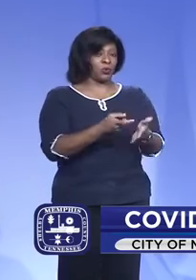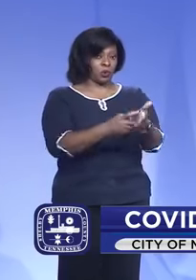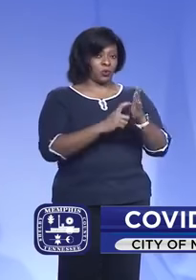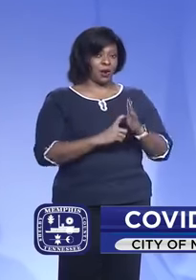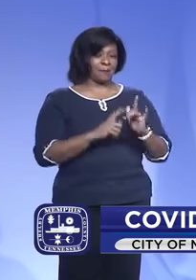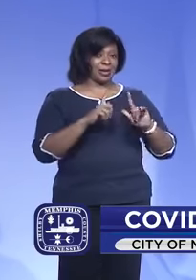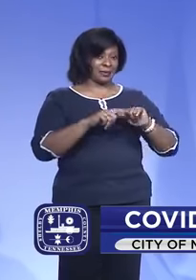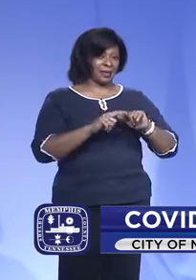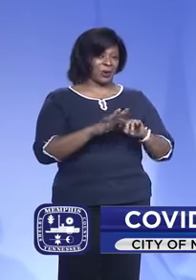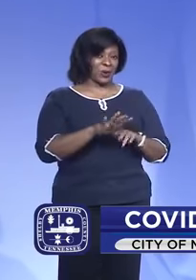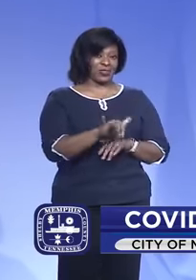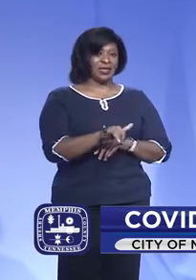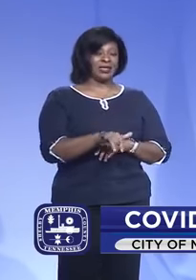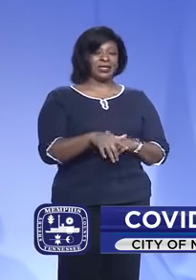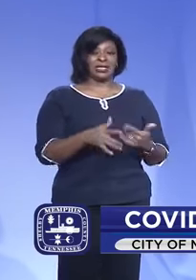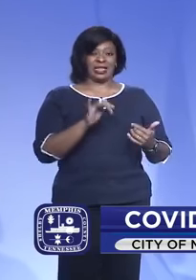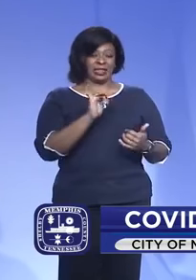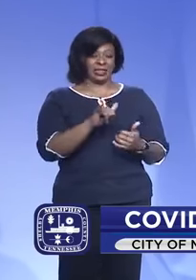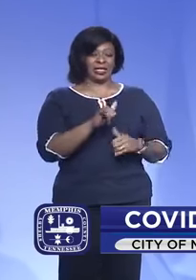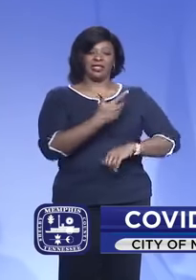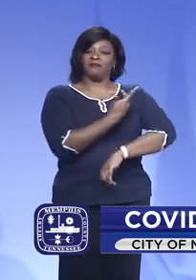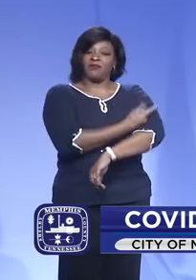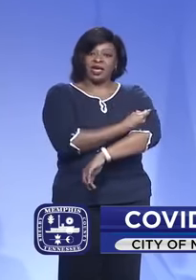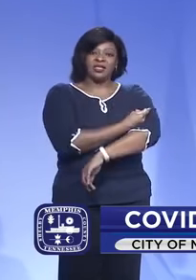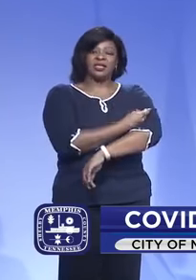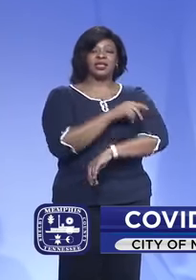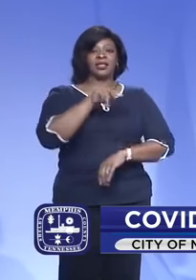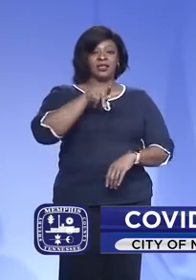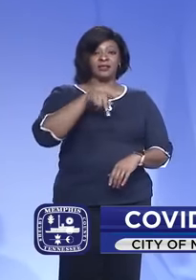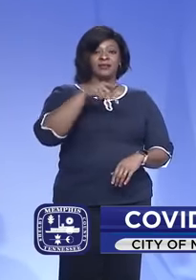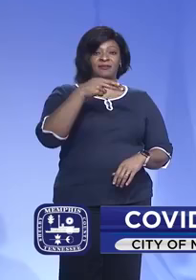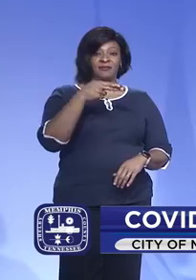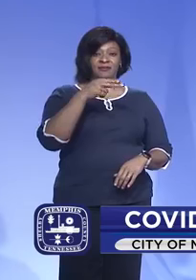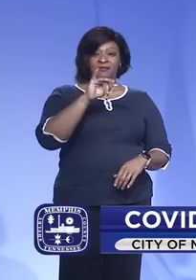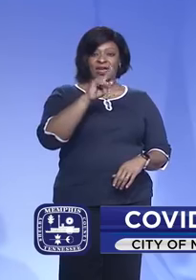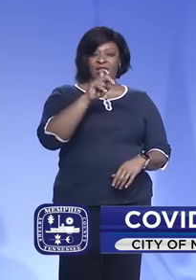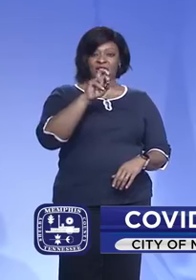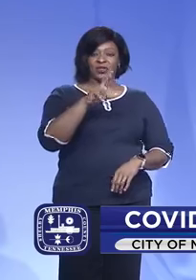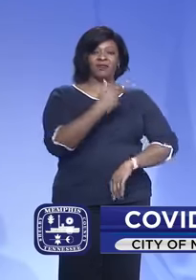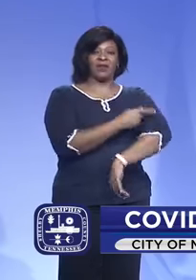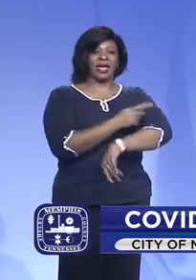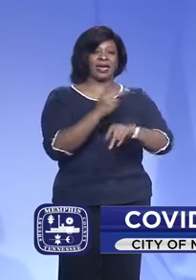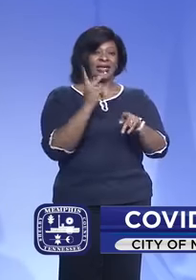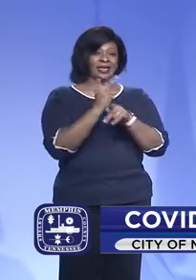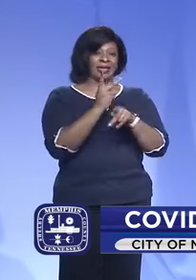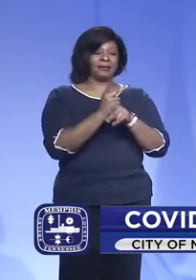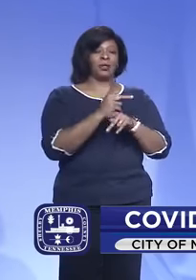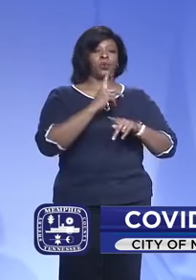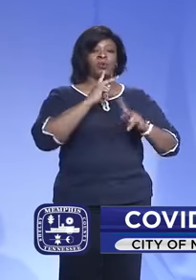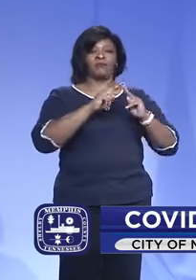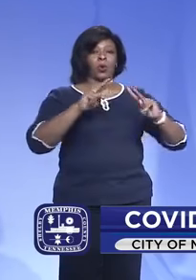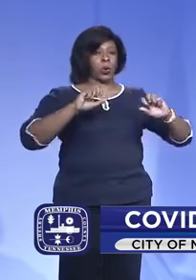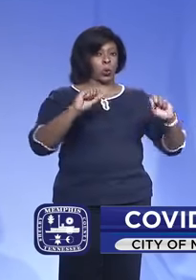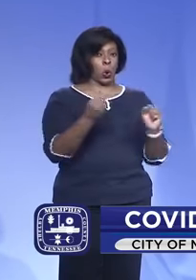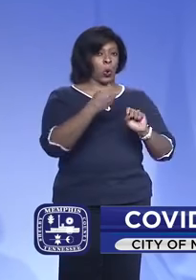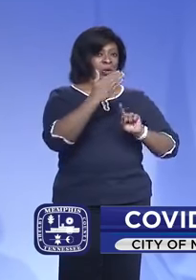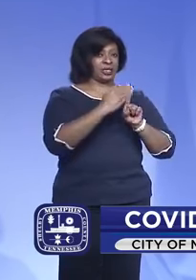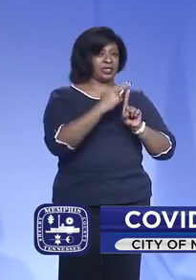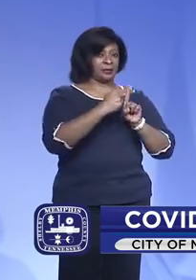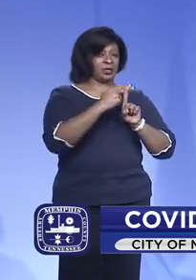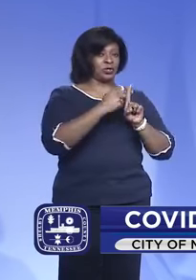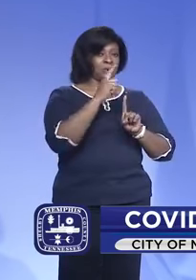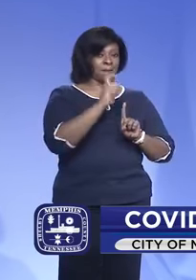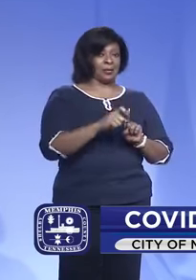requirements. So this particular vaccine, the Pfizer vaccine, has to be kept at an extraordinarily cold temperature, which